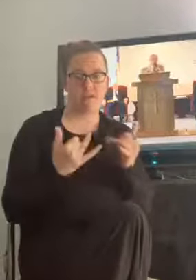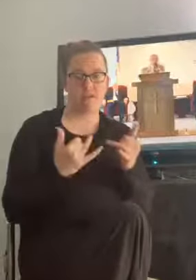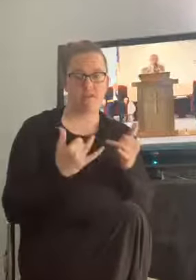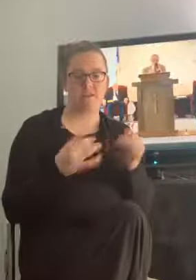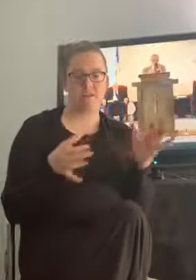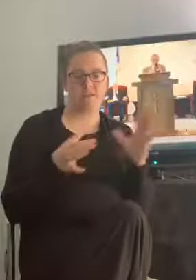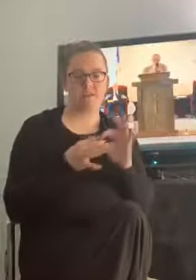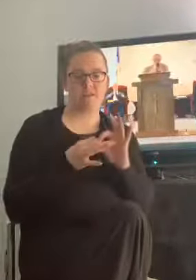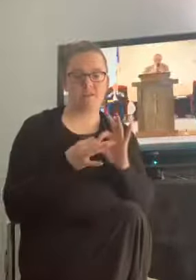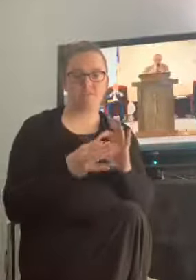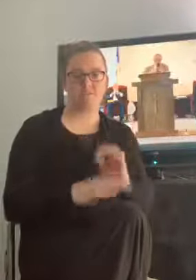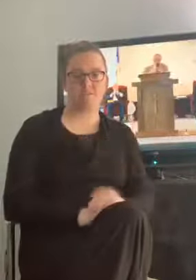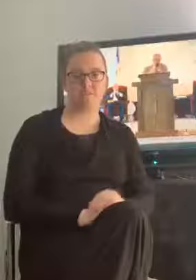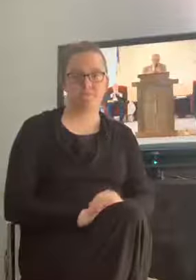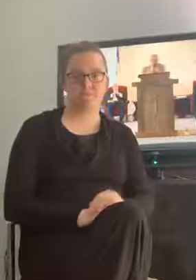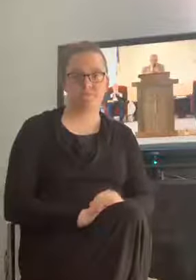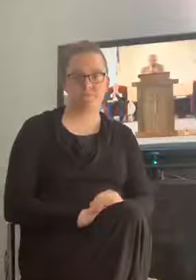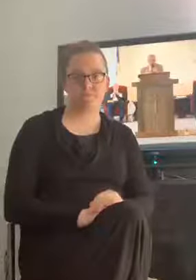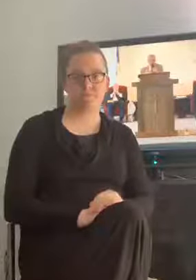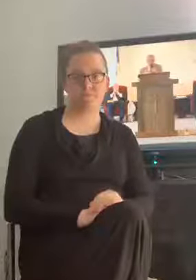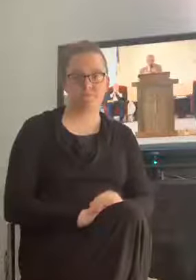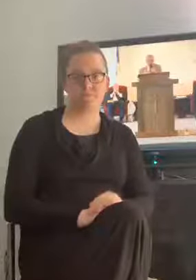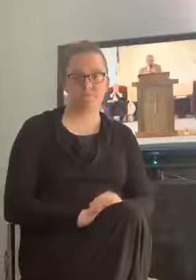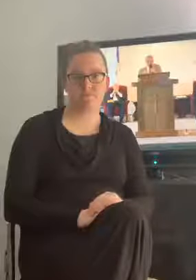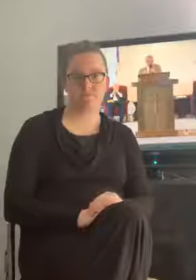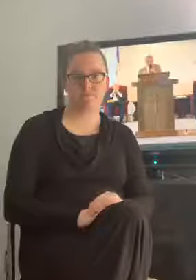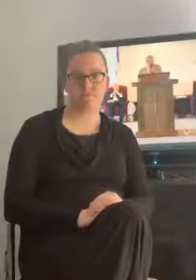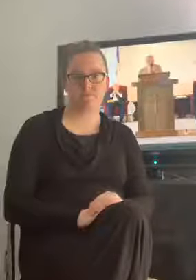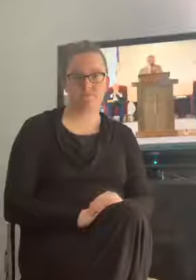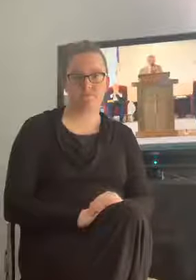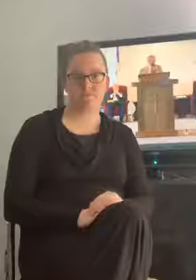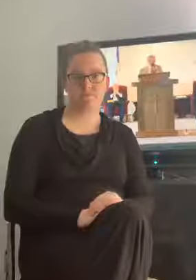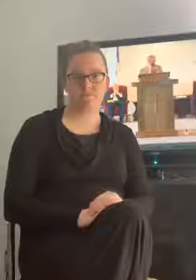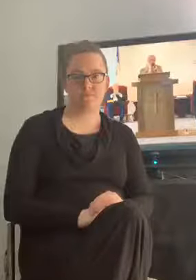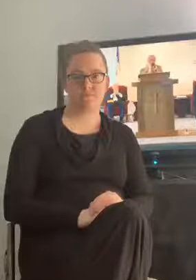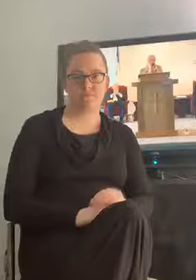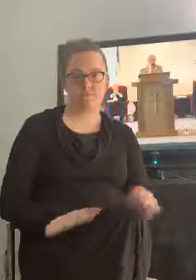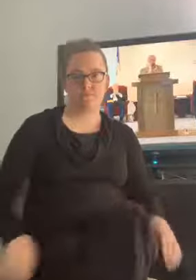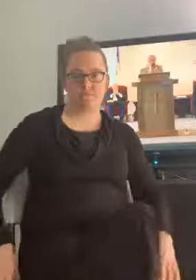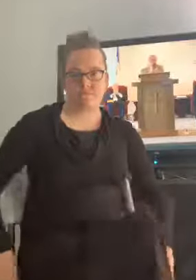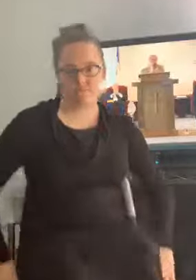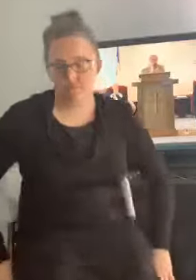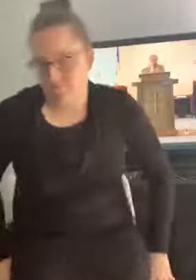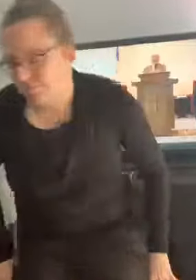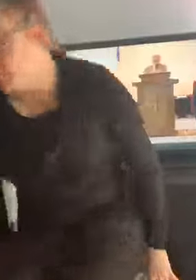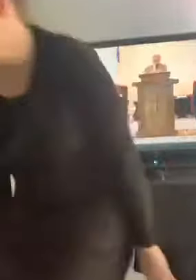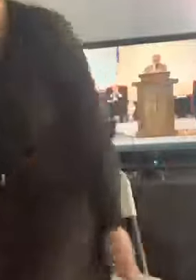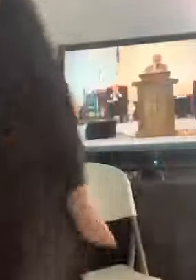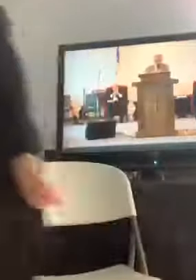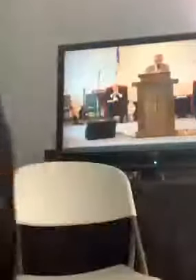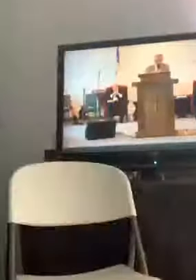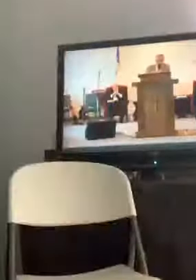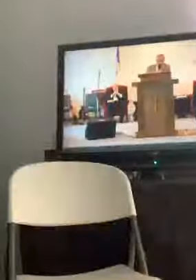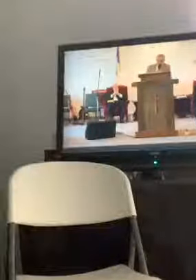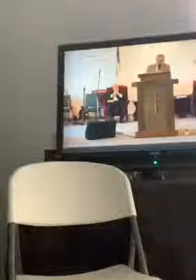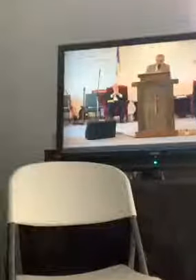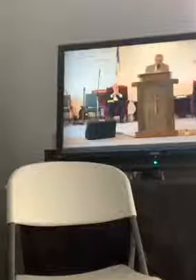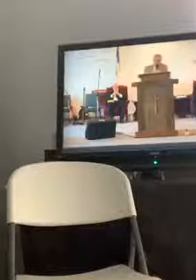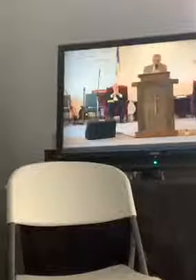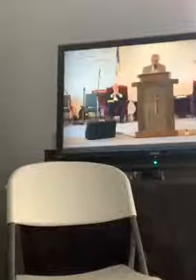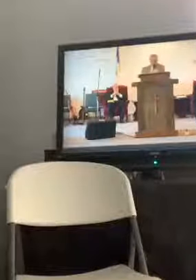together. Not only are the children getting together on the Zoom